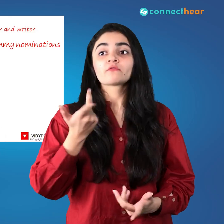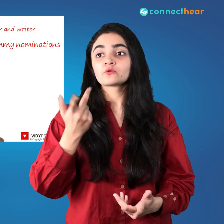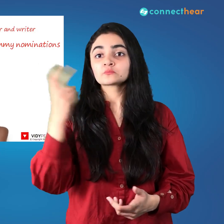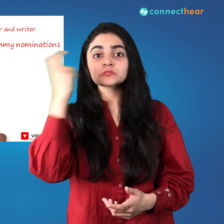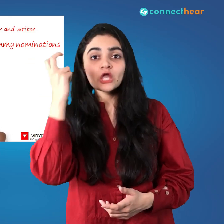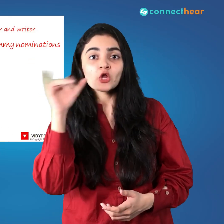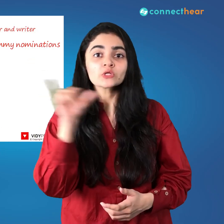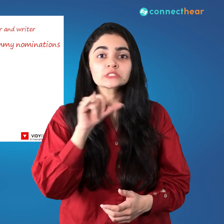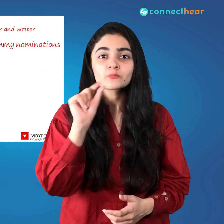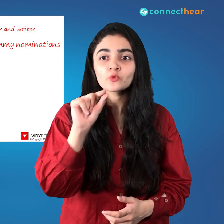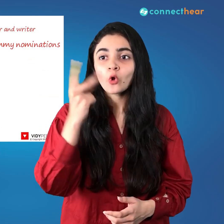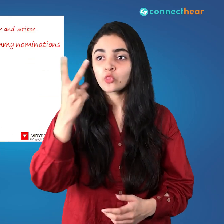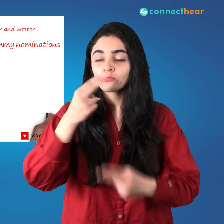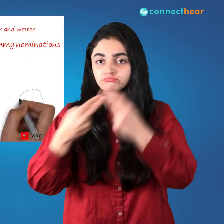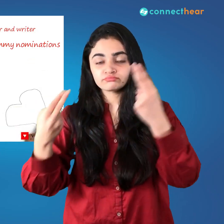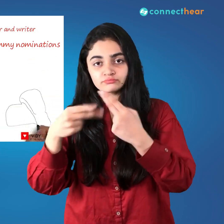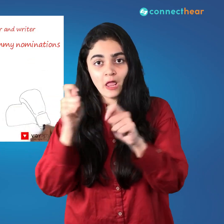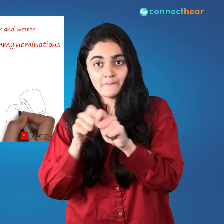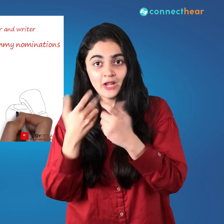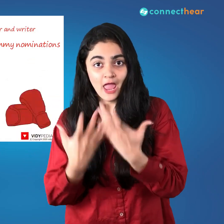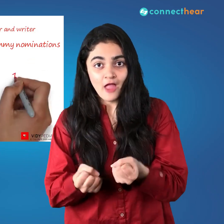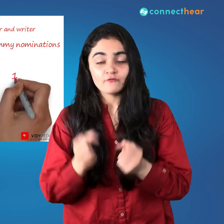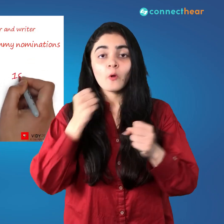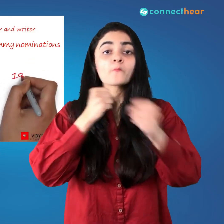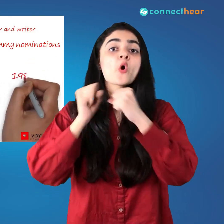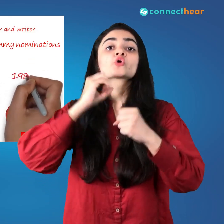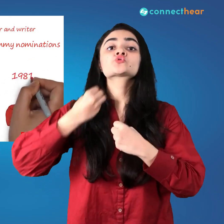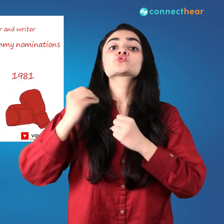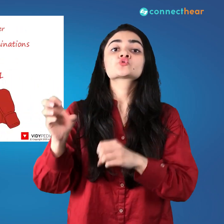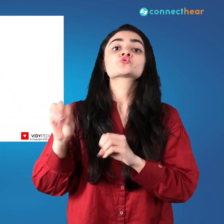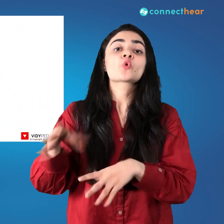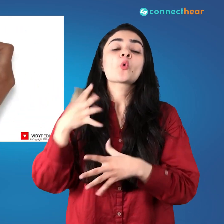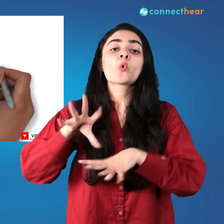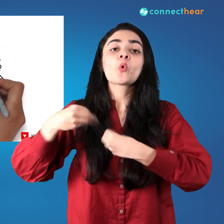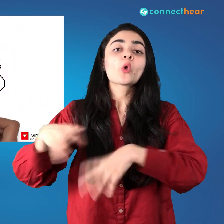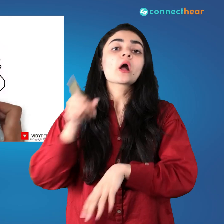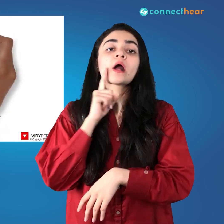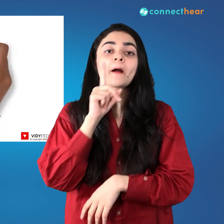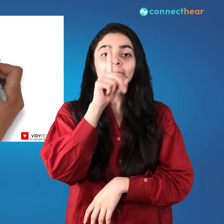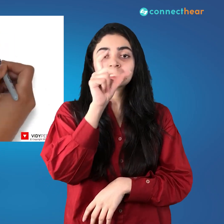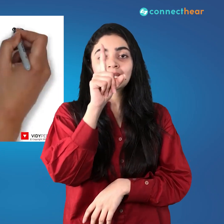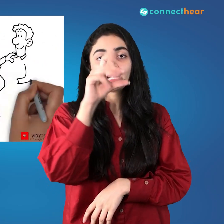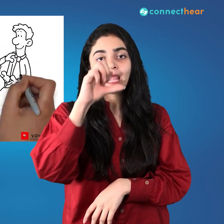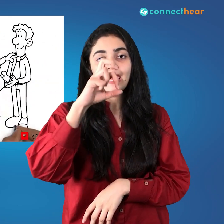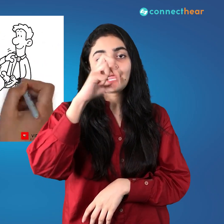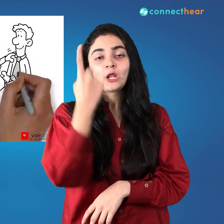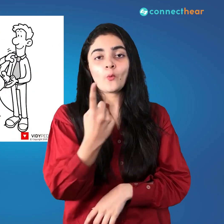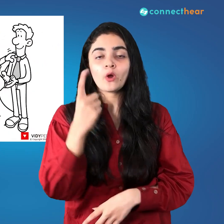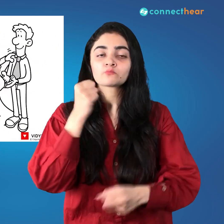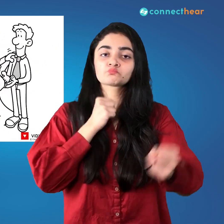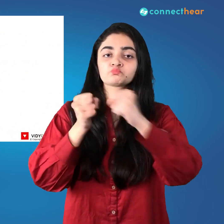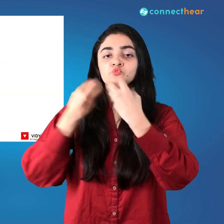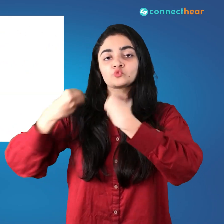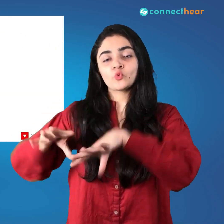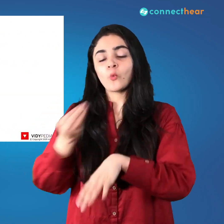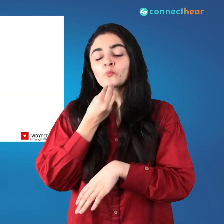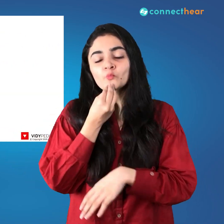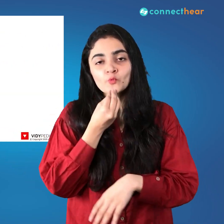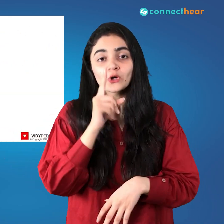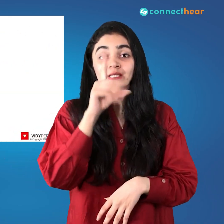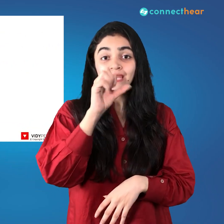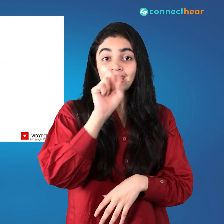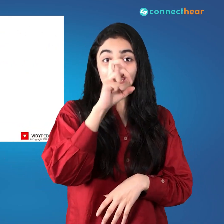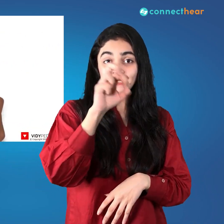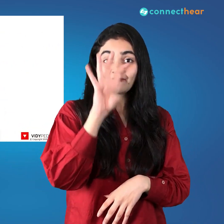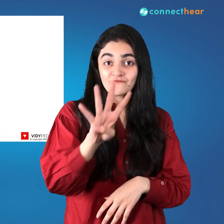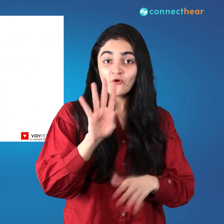releasing 2 autobiographies. Ali retired from boxing in 1981 and focused on religion and charity. In 1984, he